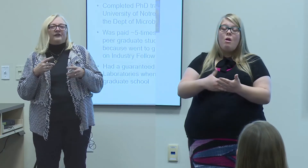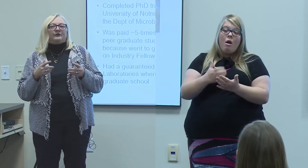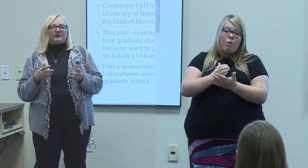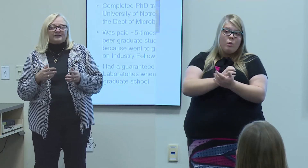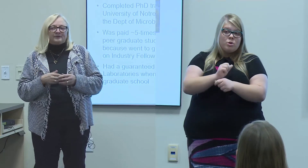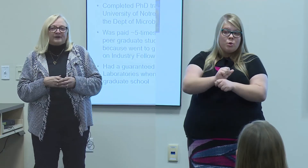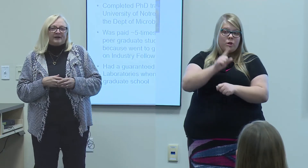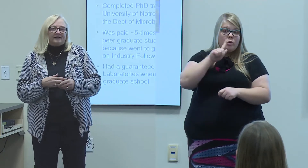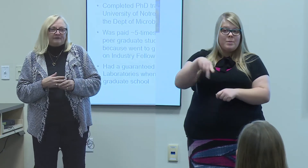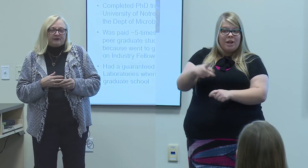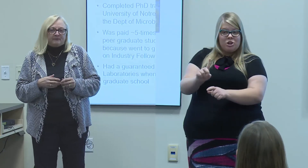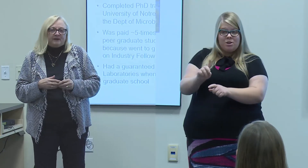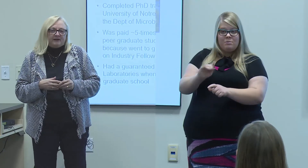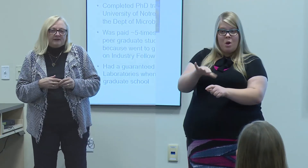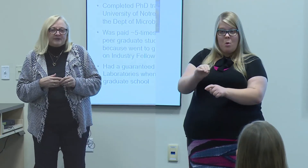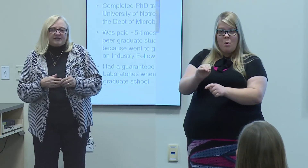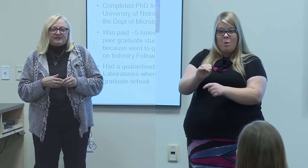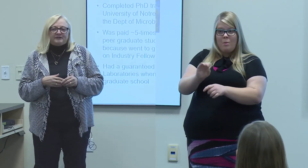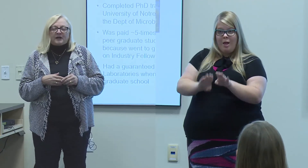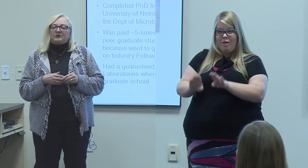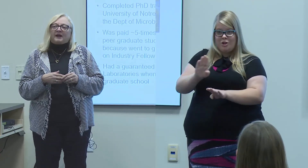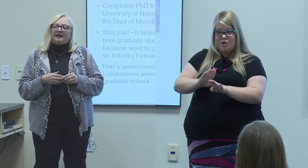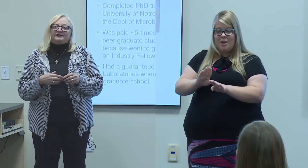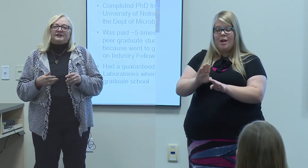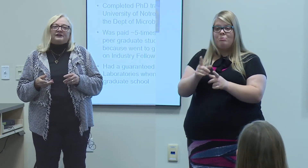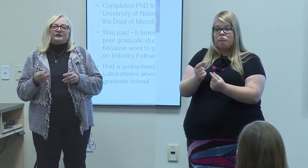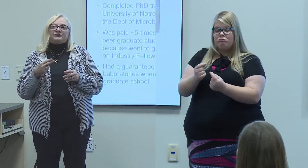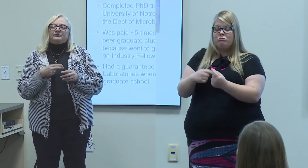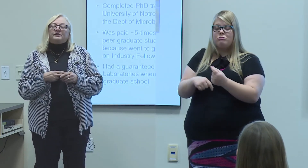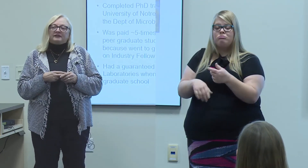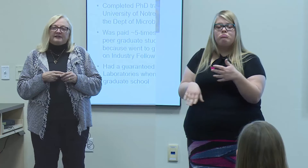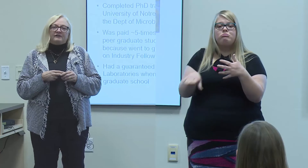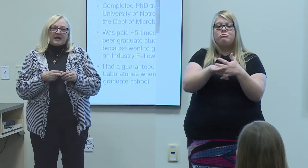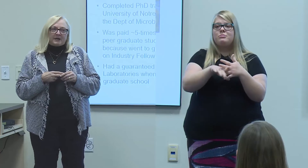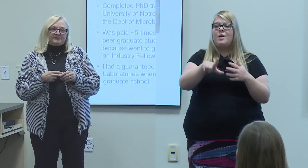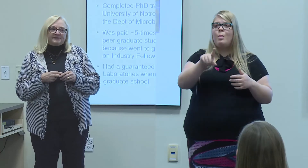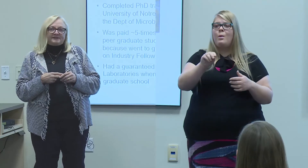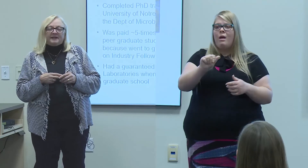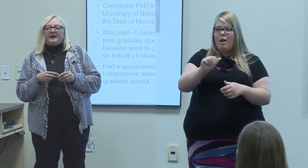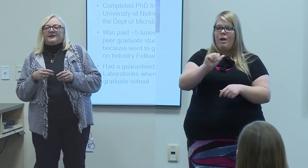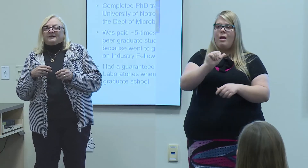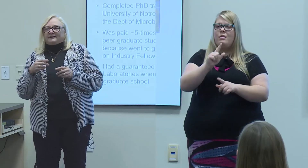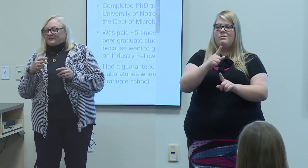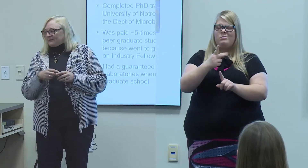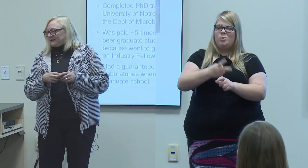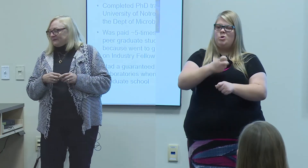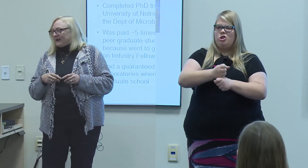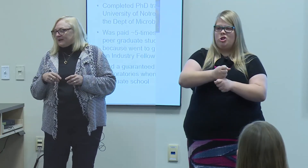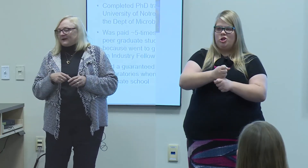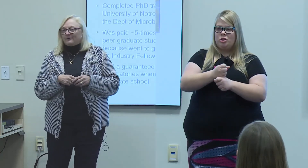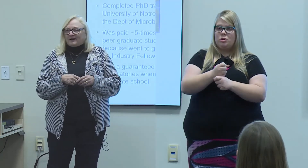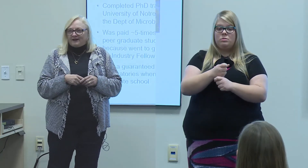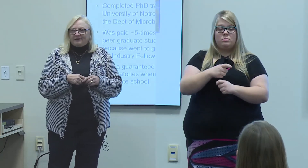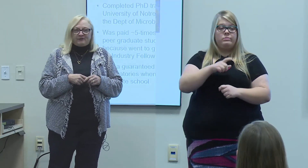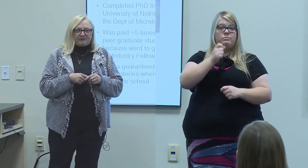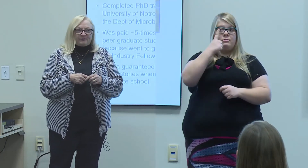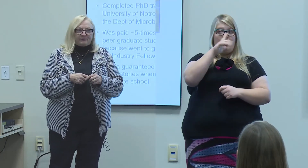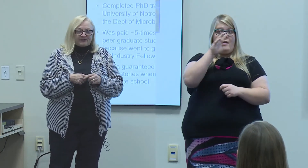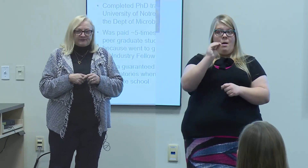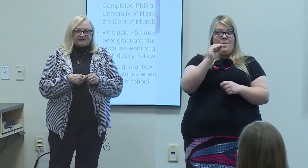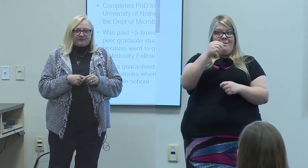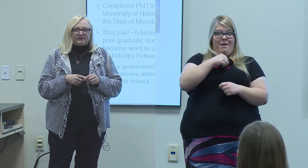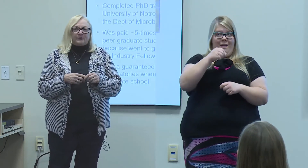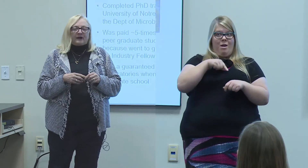did all the coursework for a Ph.D. in microbiology, I took a 2-year leave of absence. The company paid my way